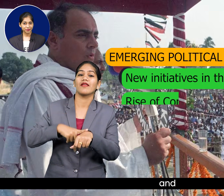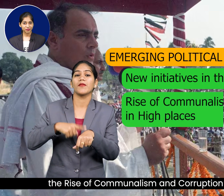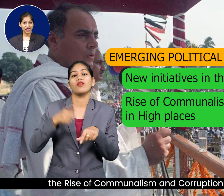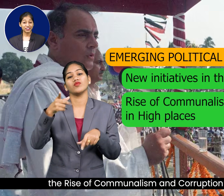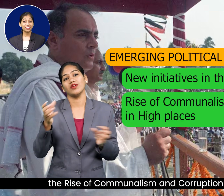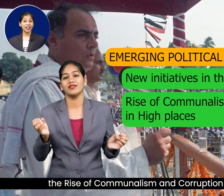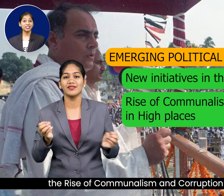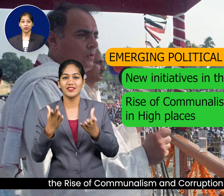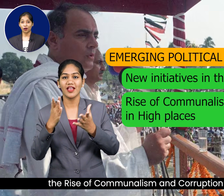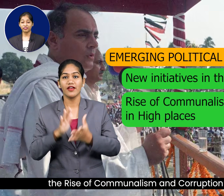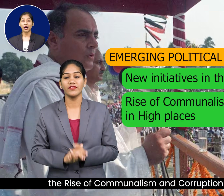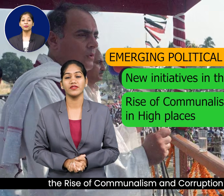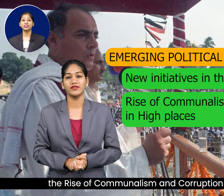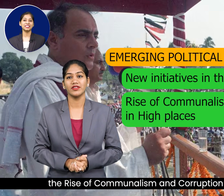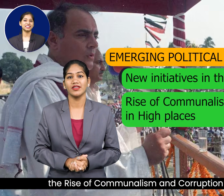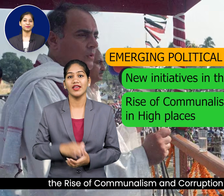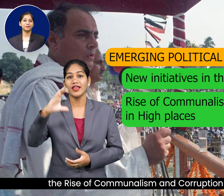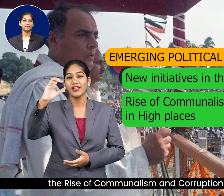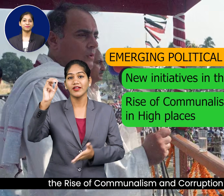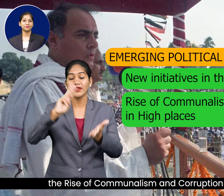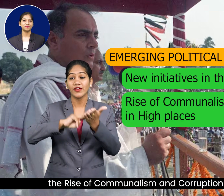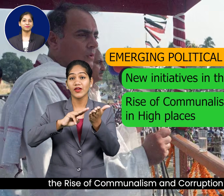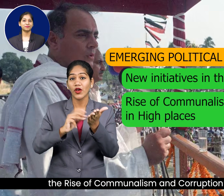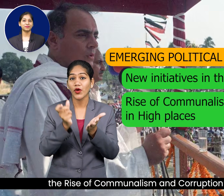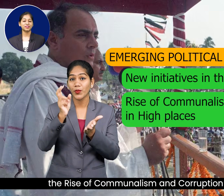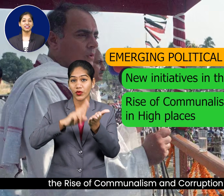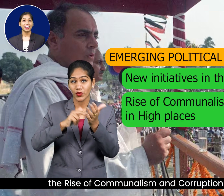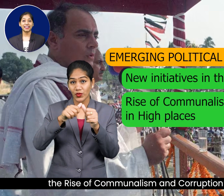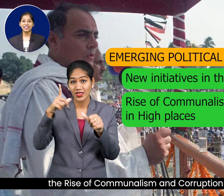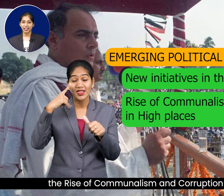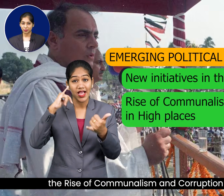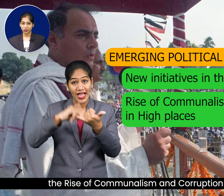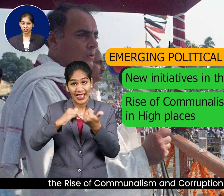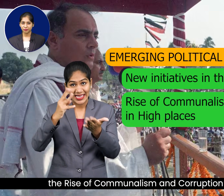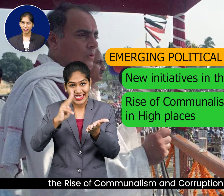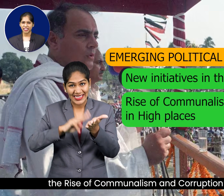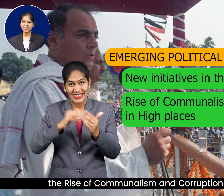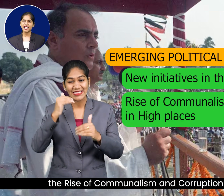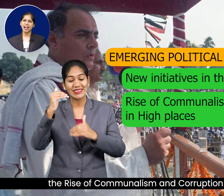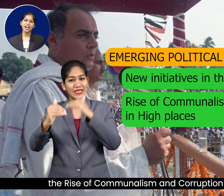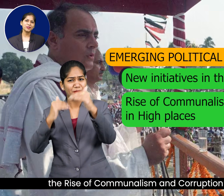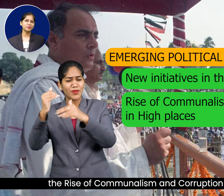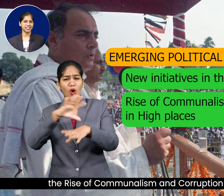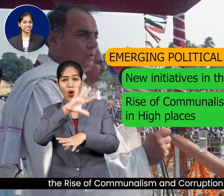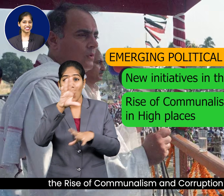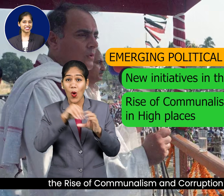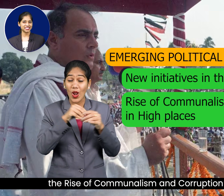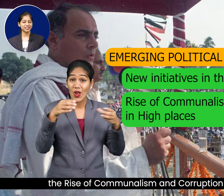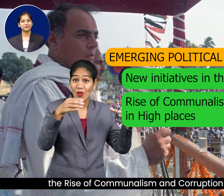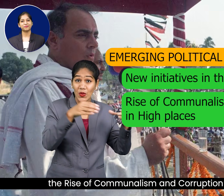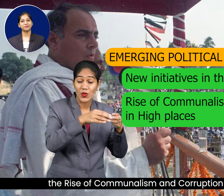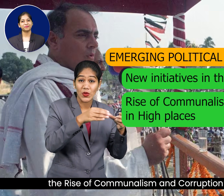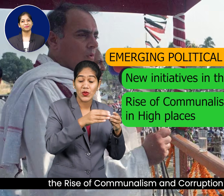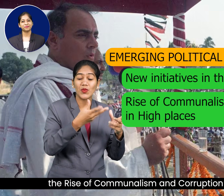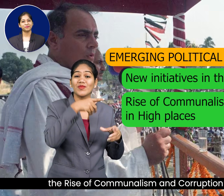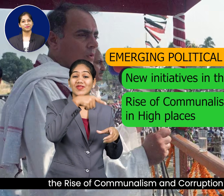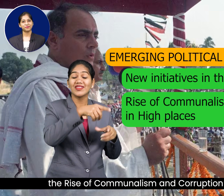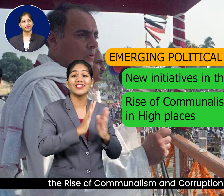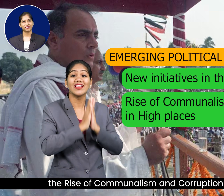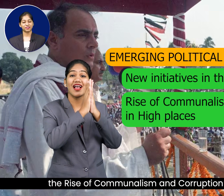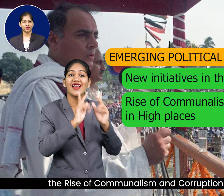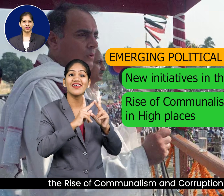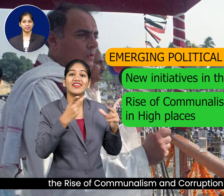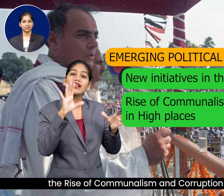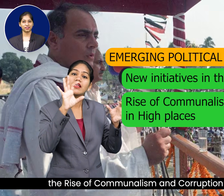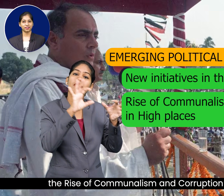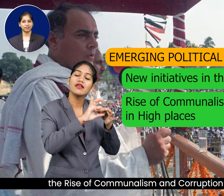And the rise of communalism and corruption in high places.